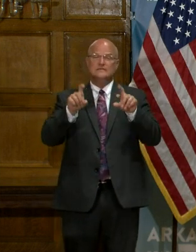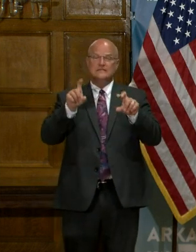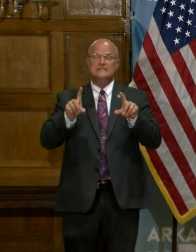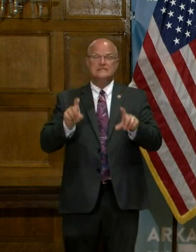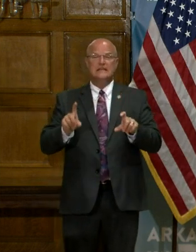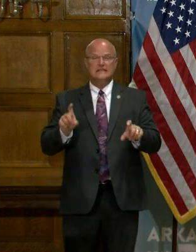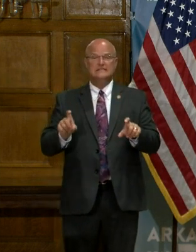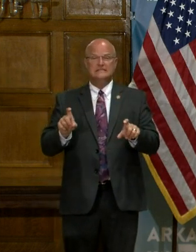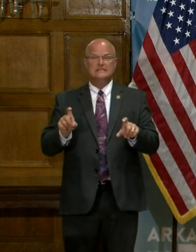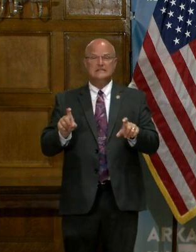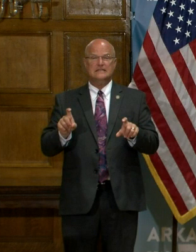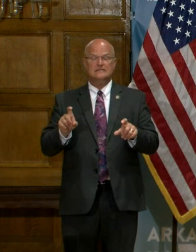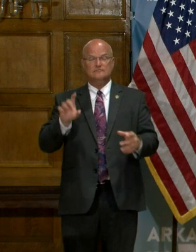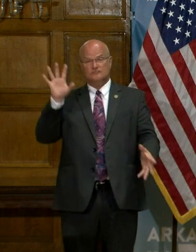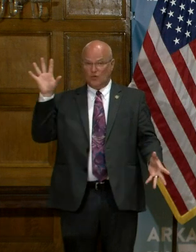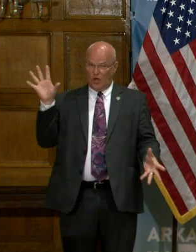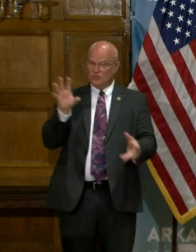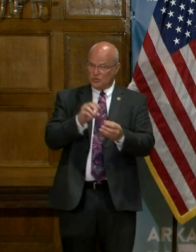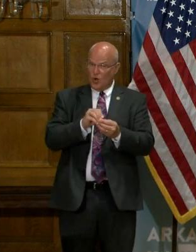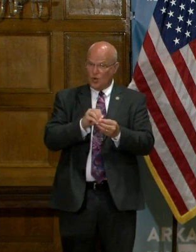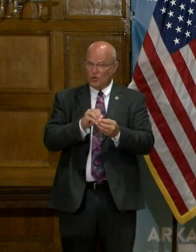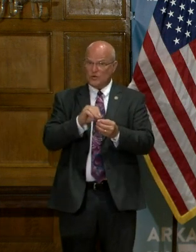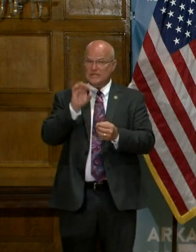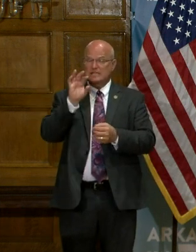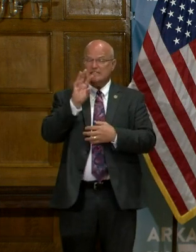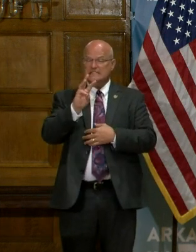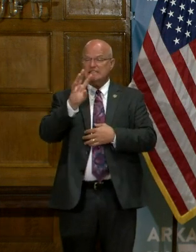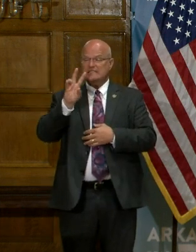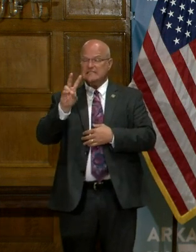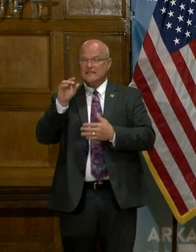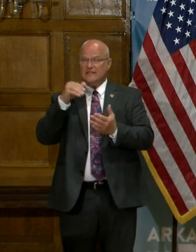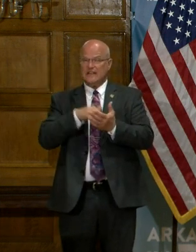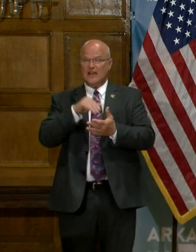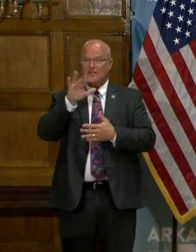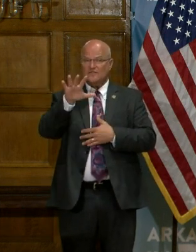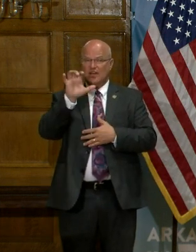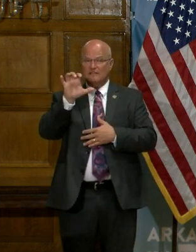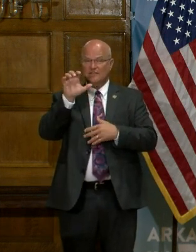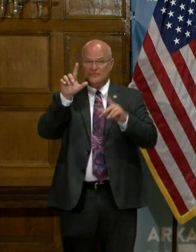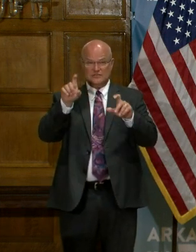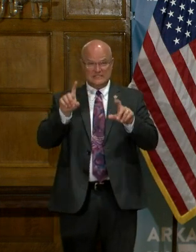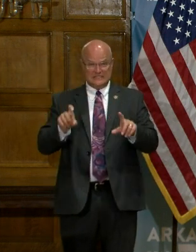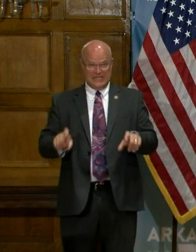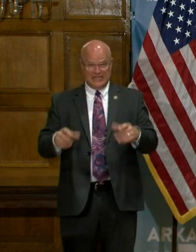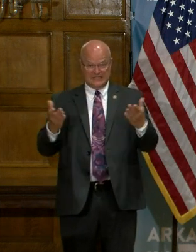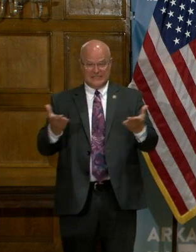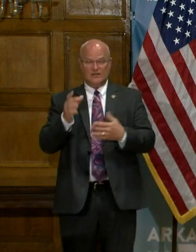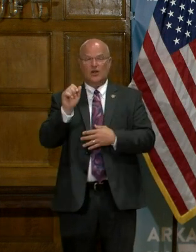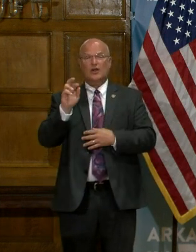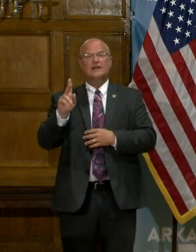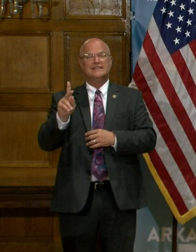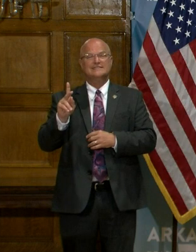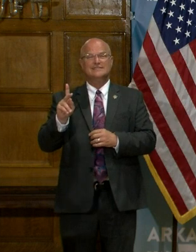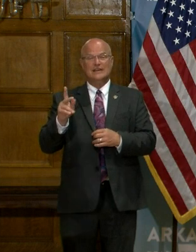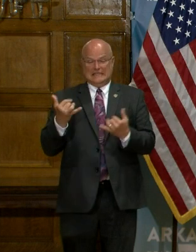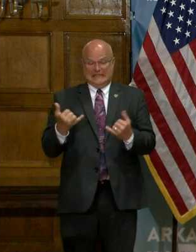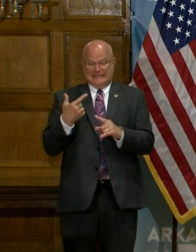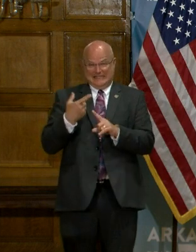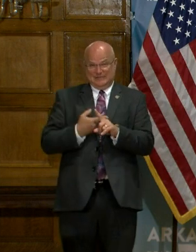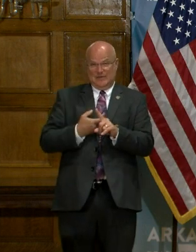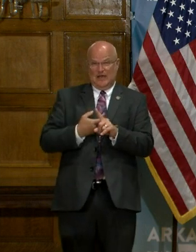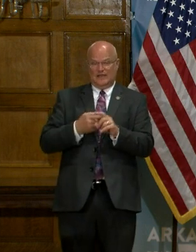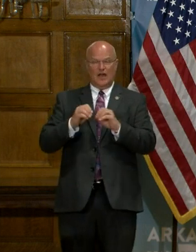done, well, all total, we've done 67,500 tests in Arkansas this